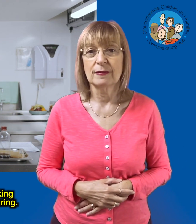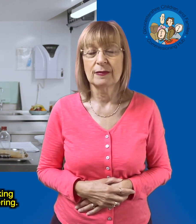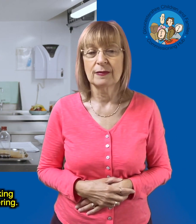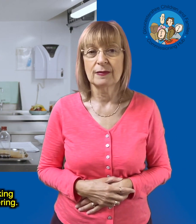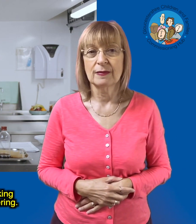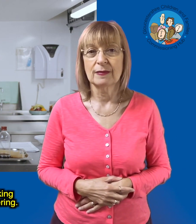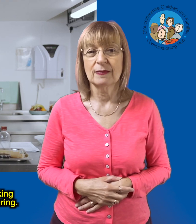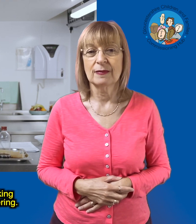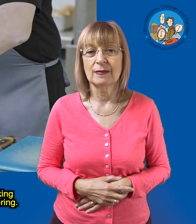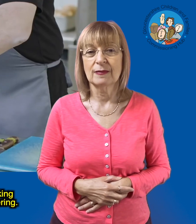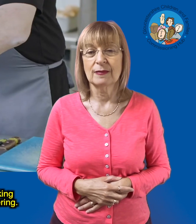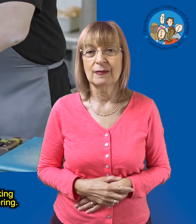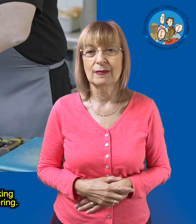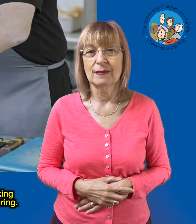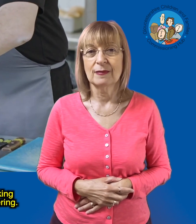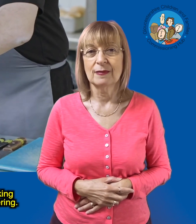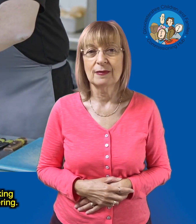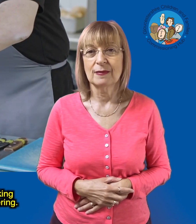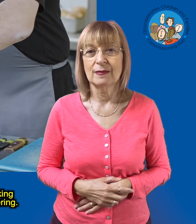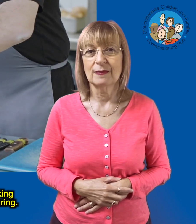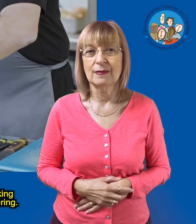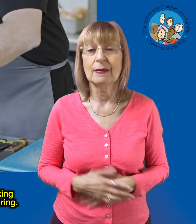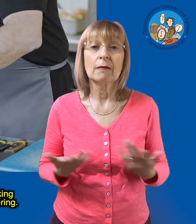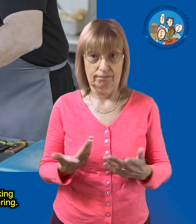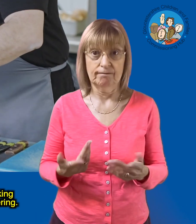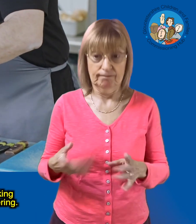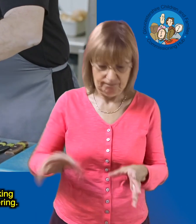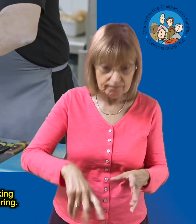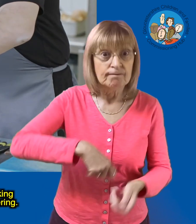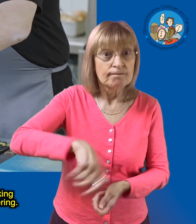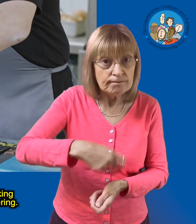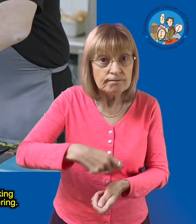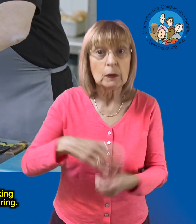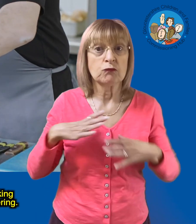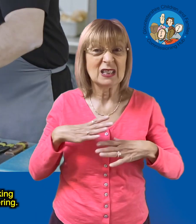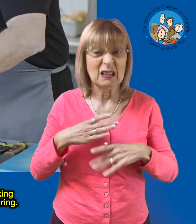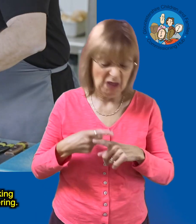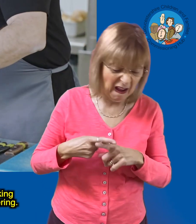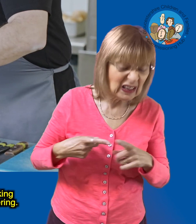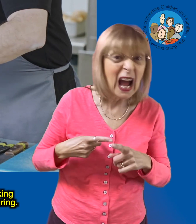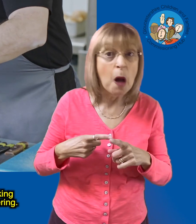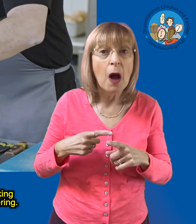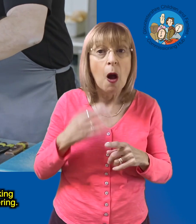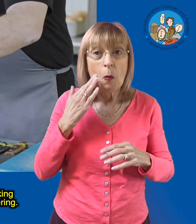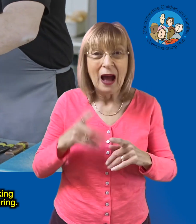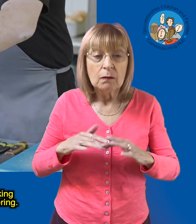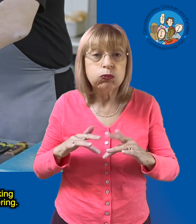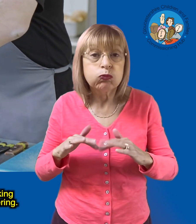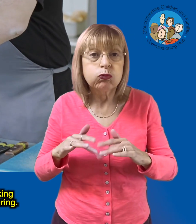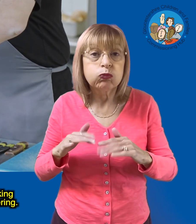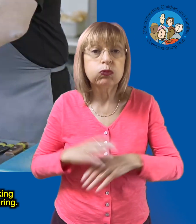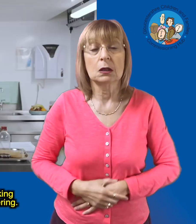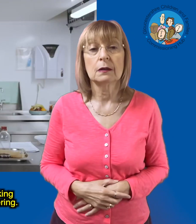quick addition, and the main cooking is going to be in the 30 minutes